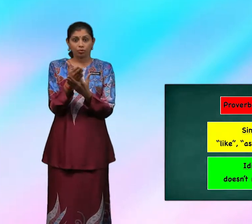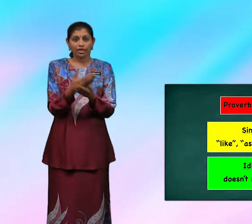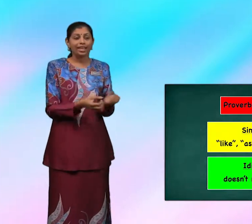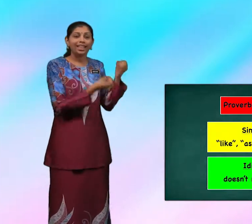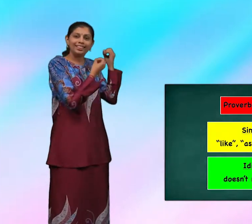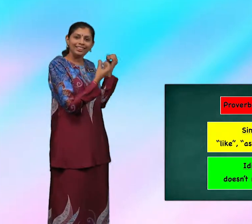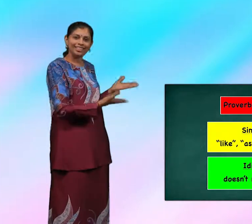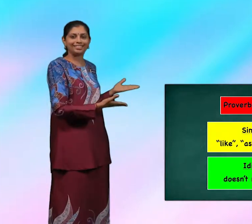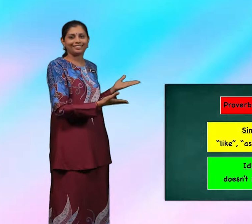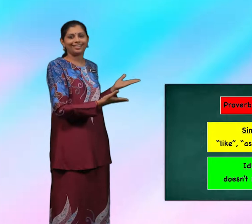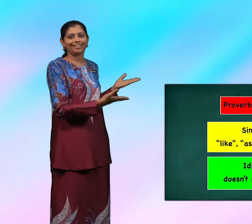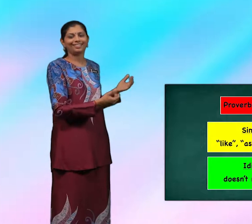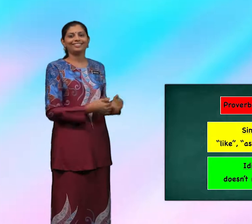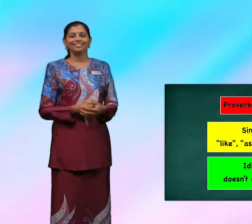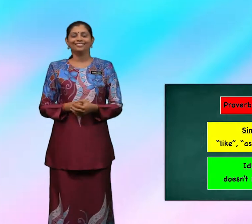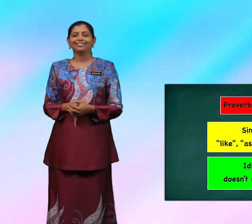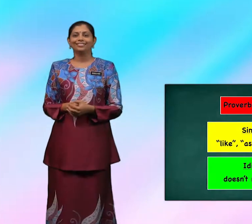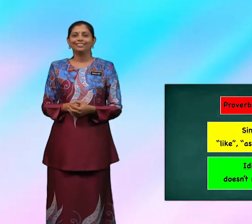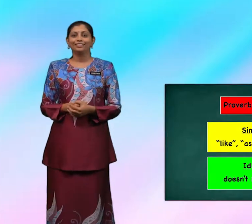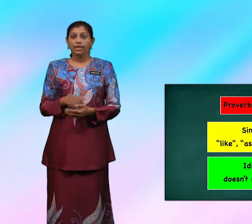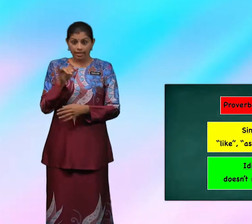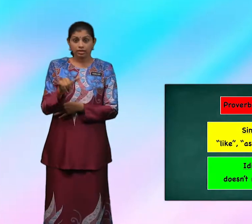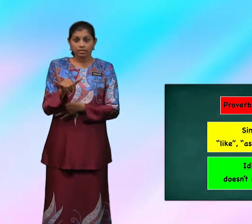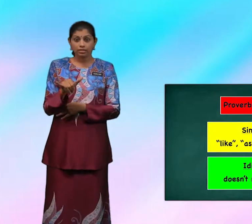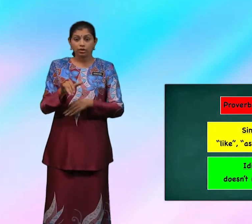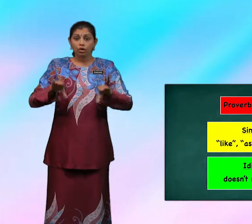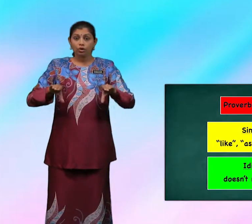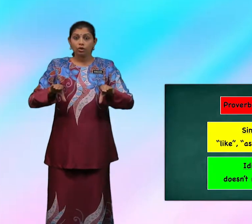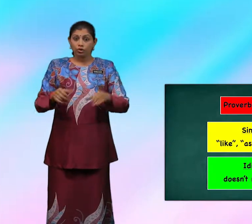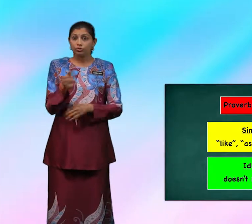between these three. Yes, you do?